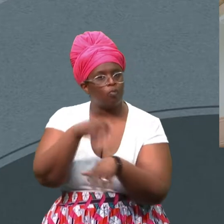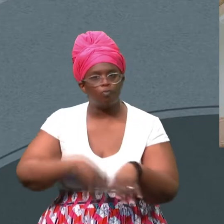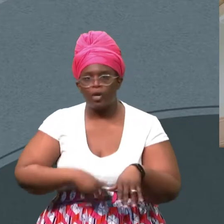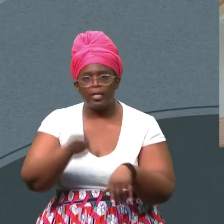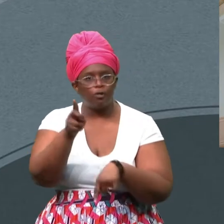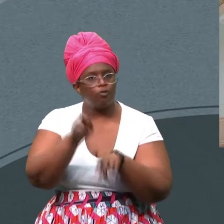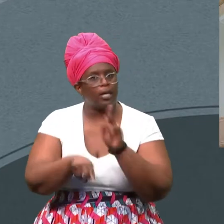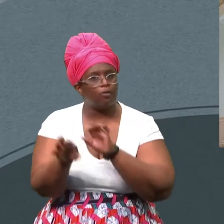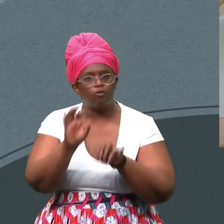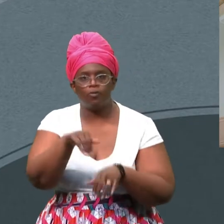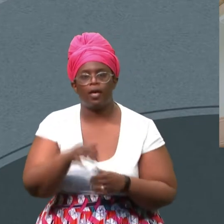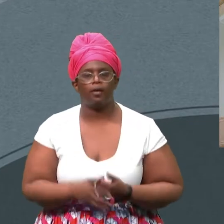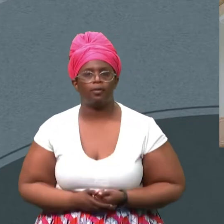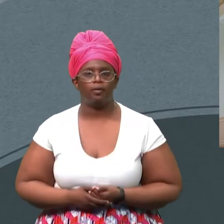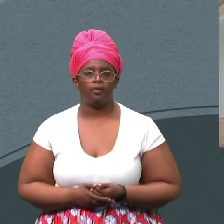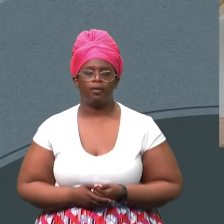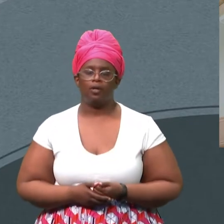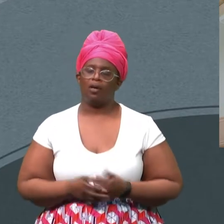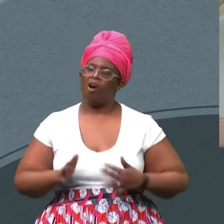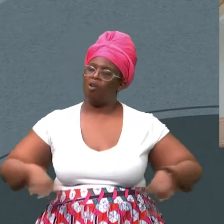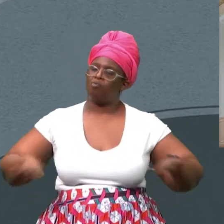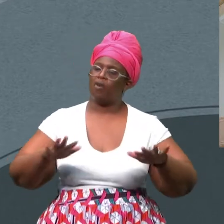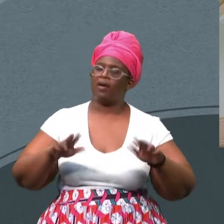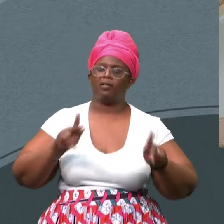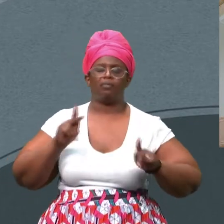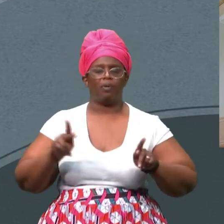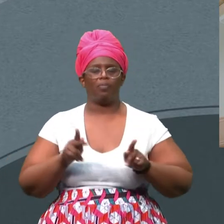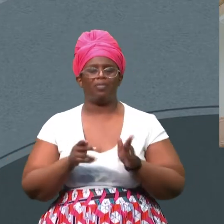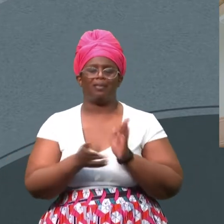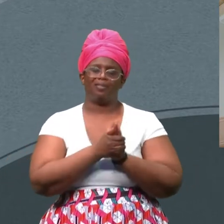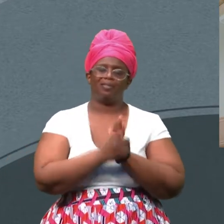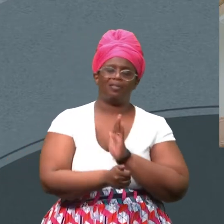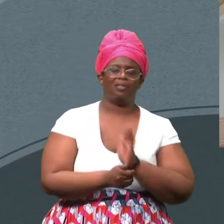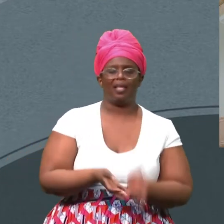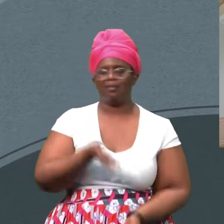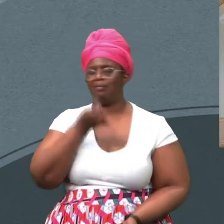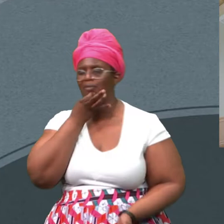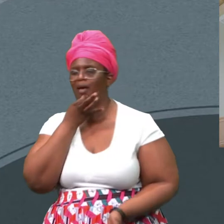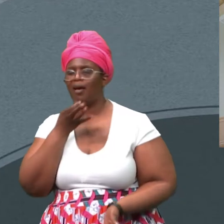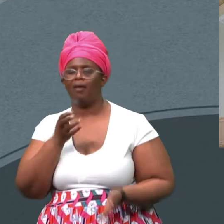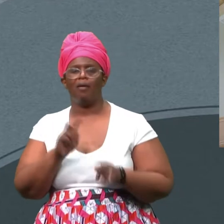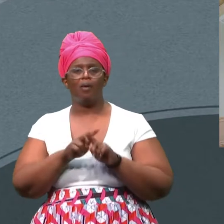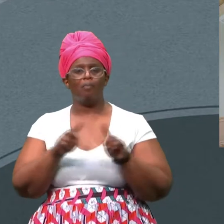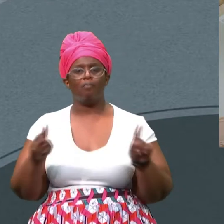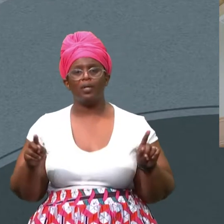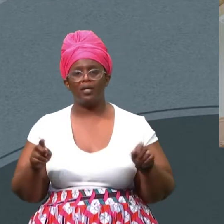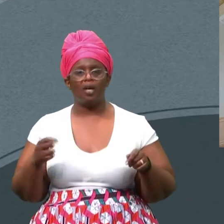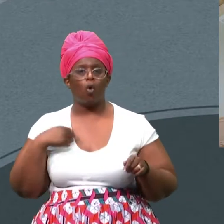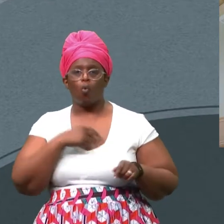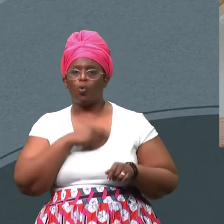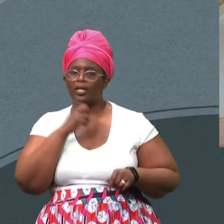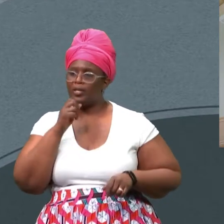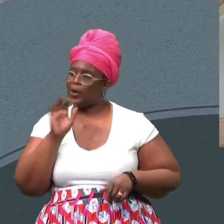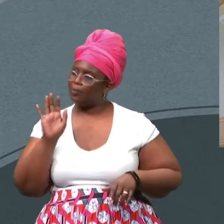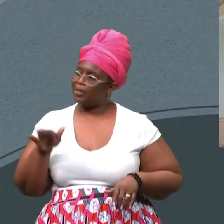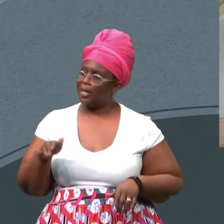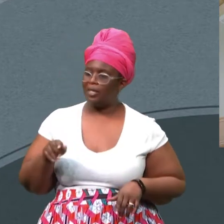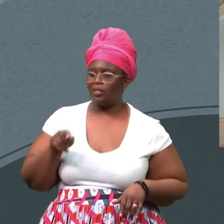gifted. They're so anointed. They have so much in them, but we don't hold them accountable for what's in